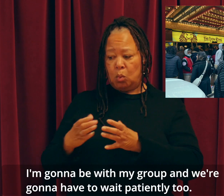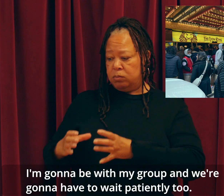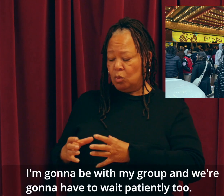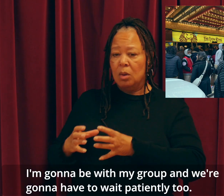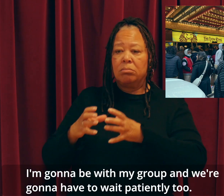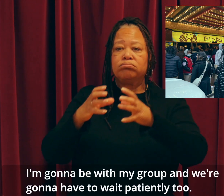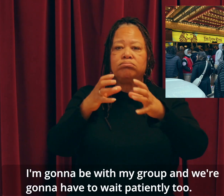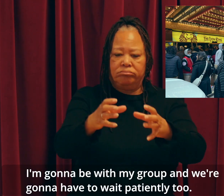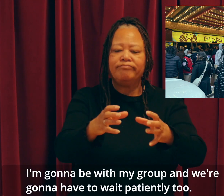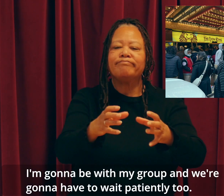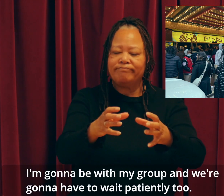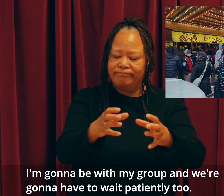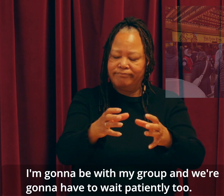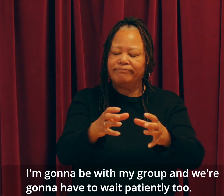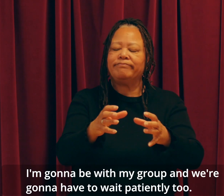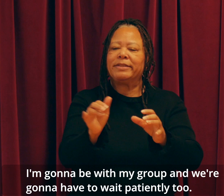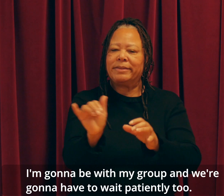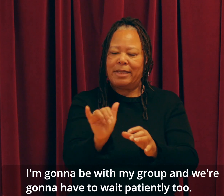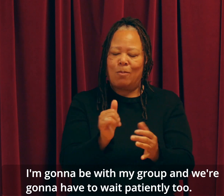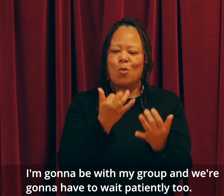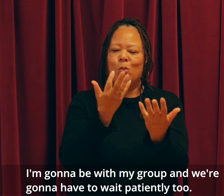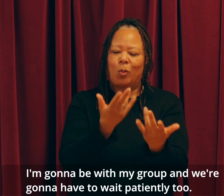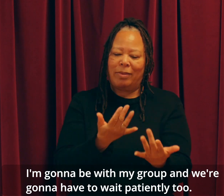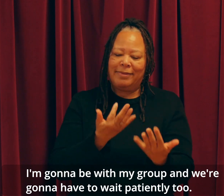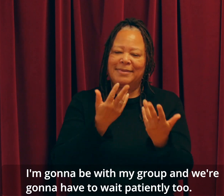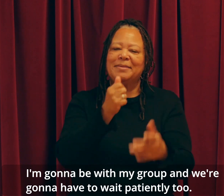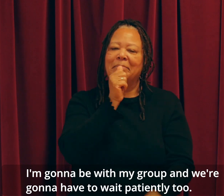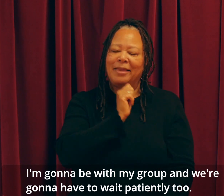I'm going to be with my group, and we're going to have to wait patiently too.